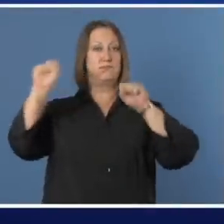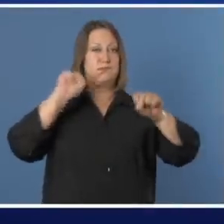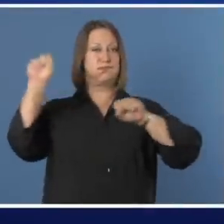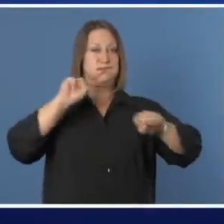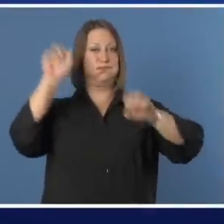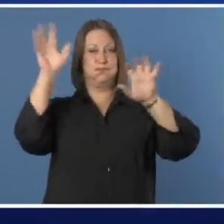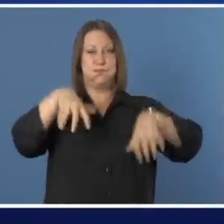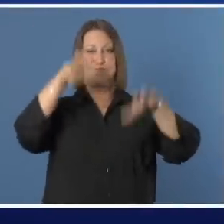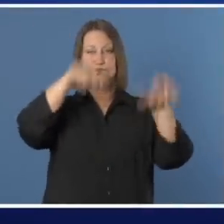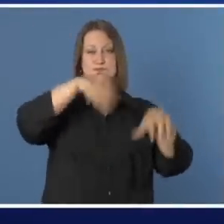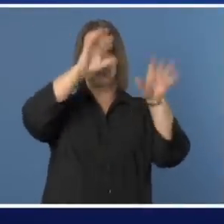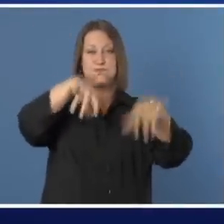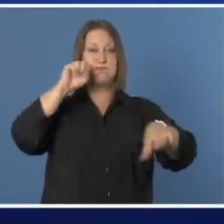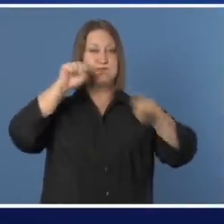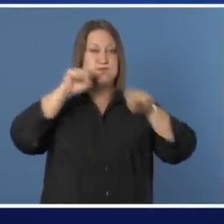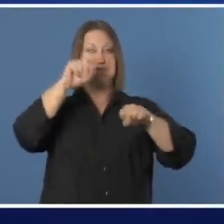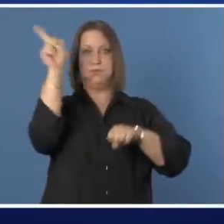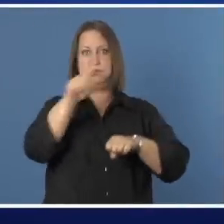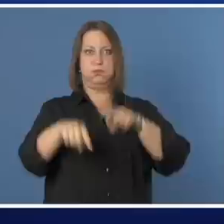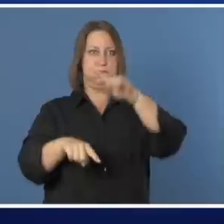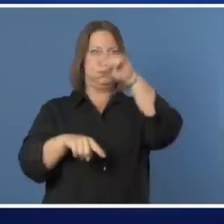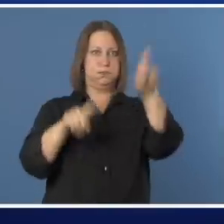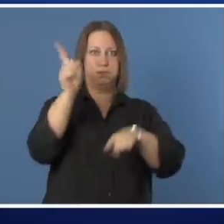Thunderstorms and lightning.